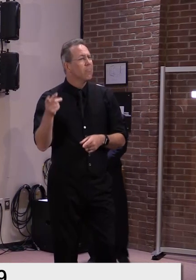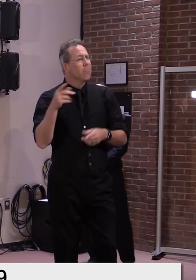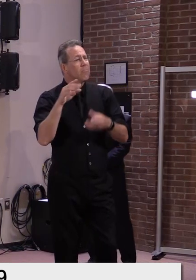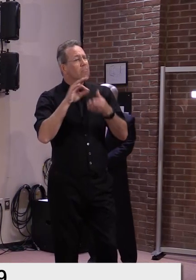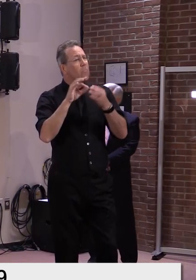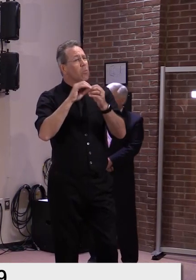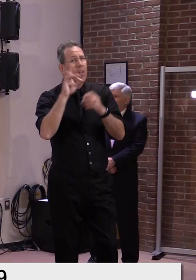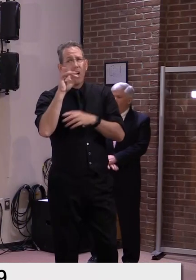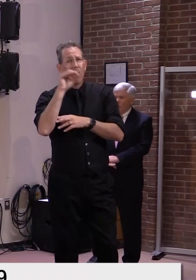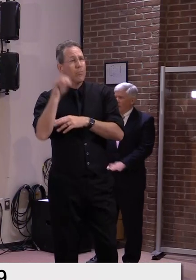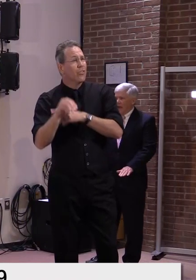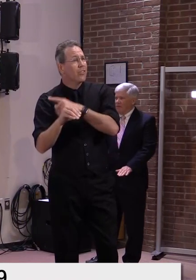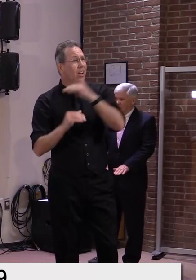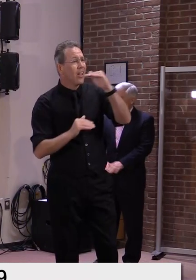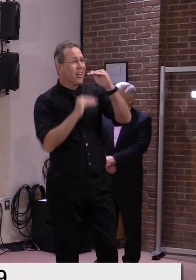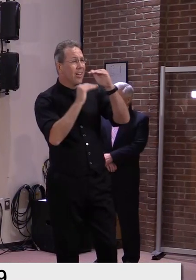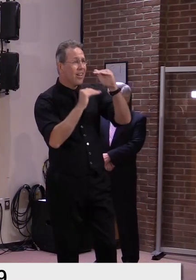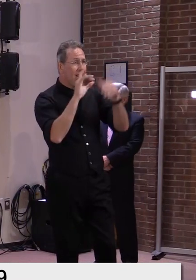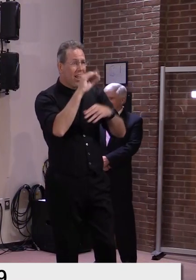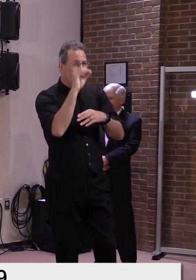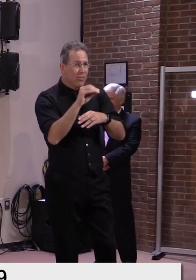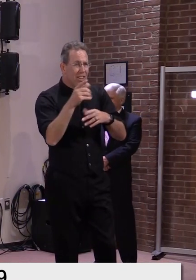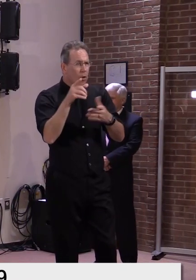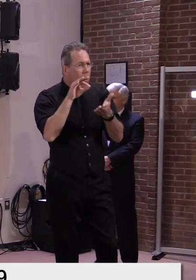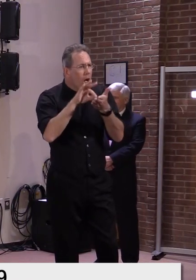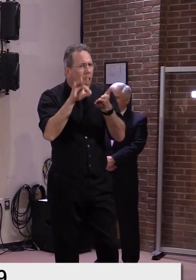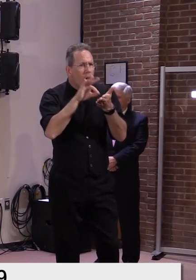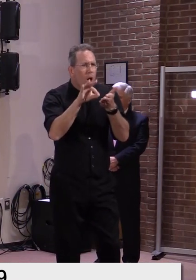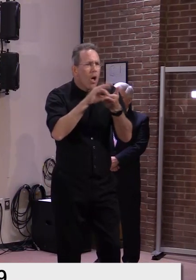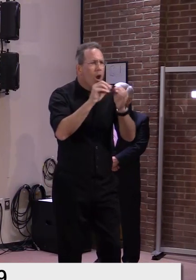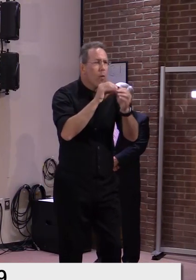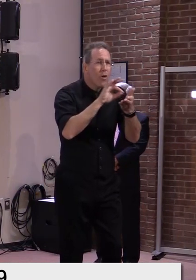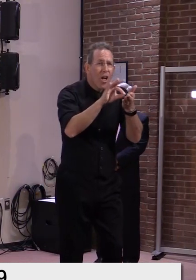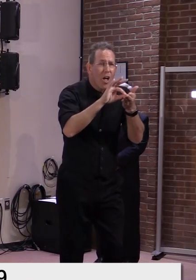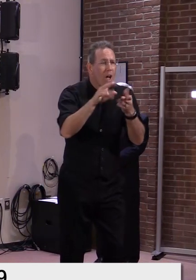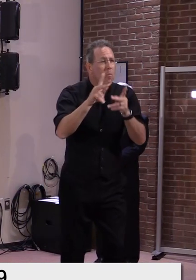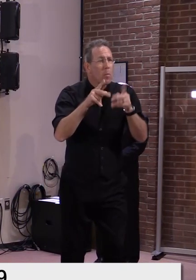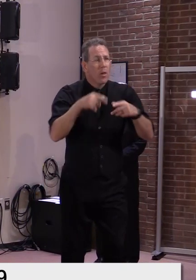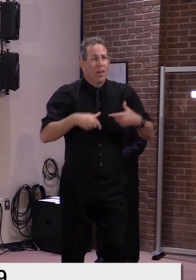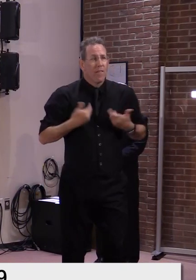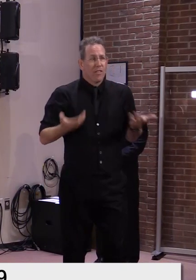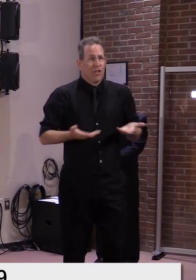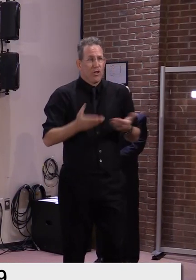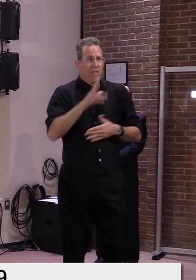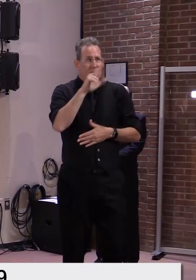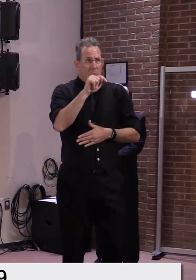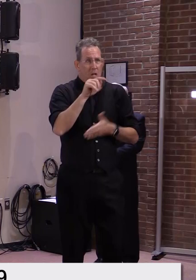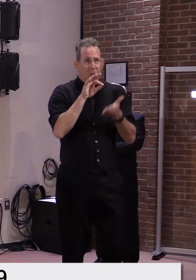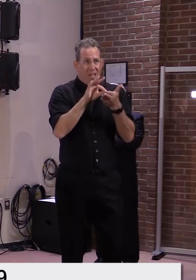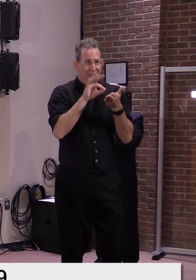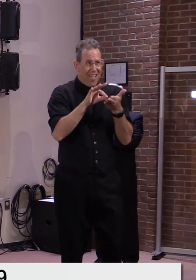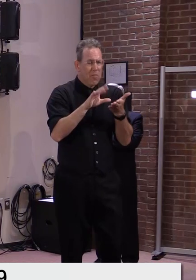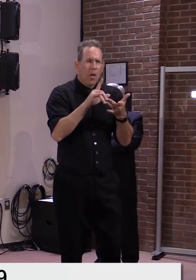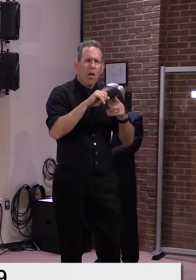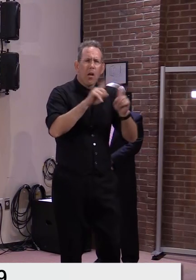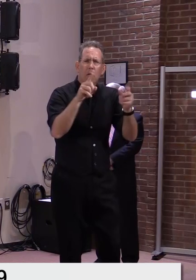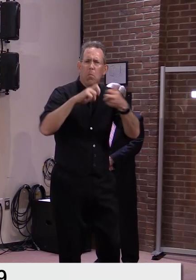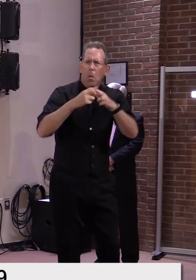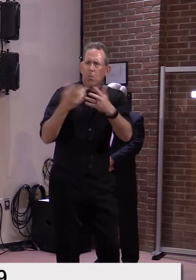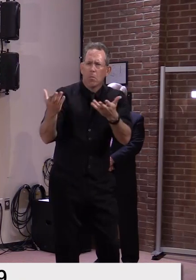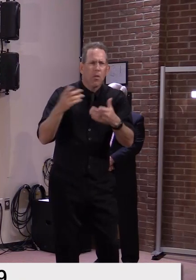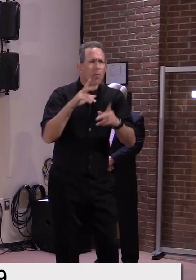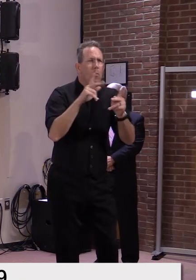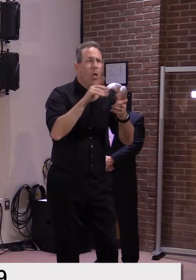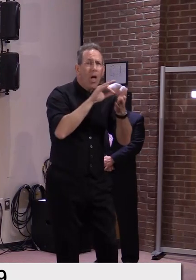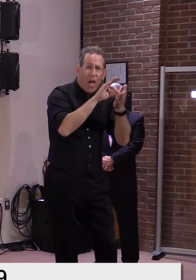Vermont but live across the border. How do you account for that in your stats? Because you're comparing total number of